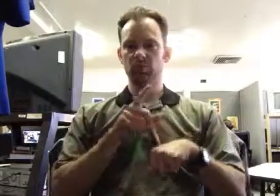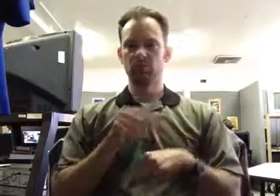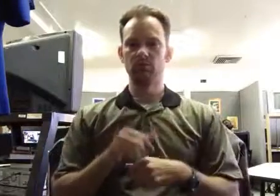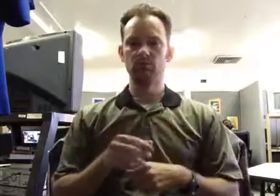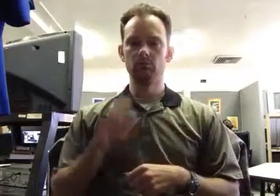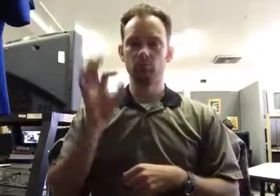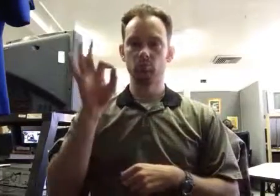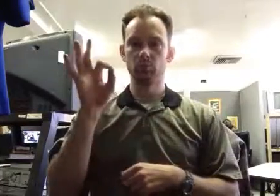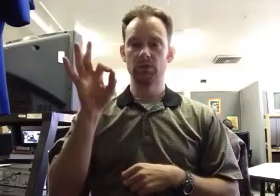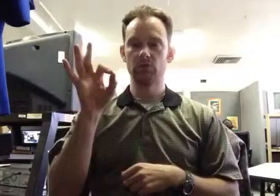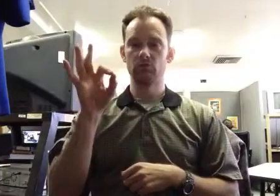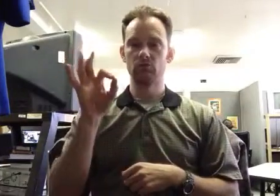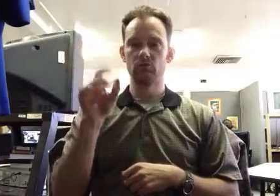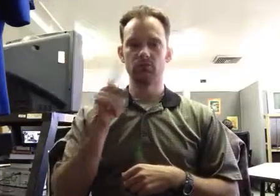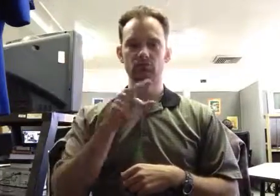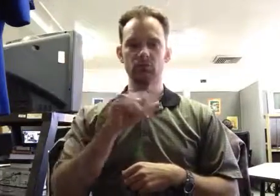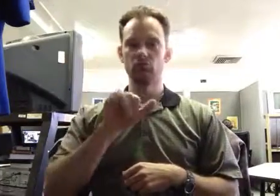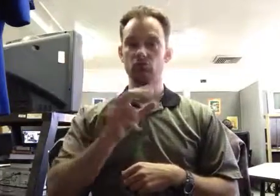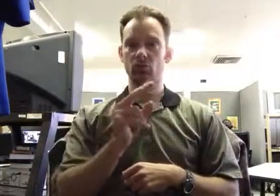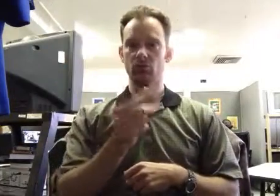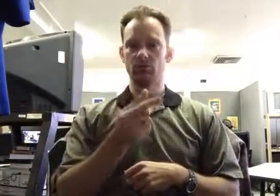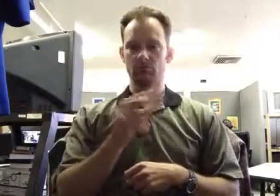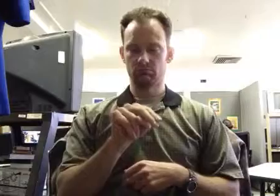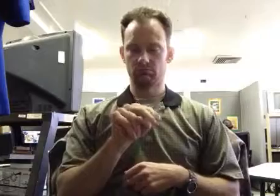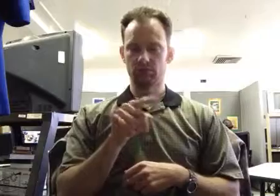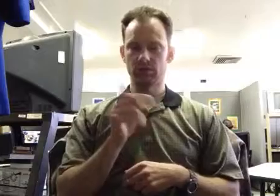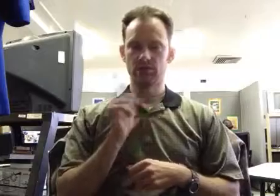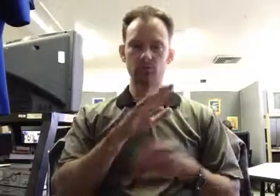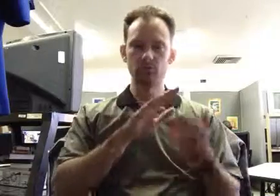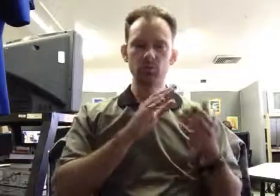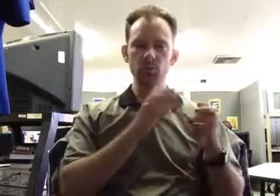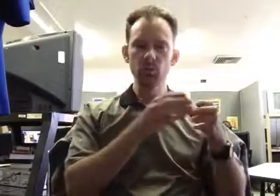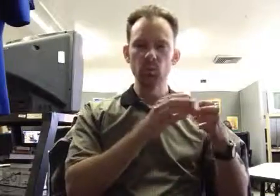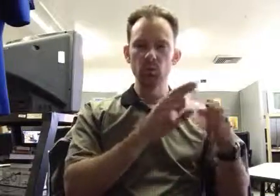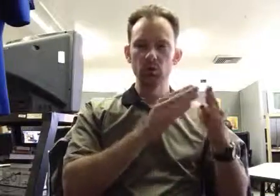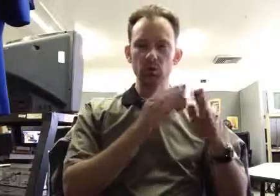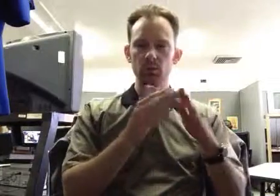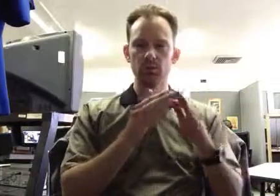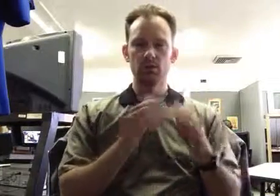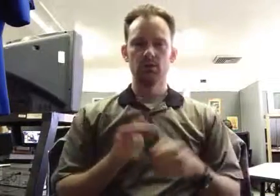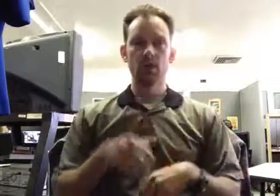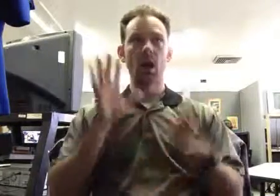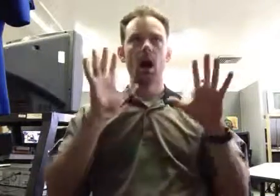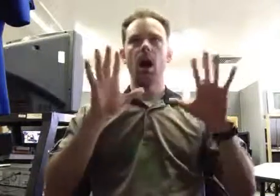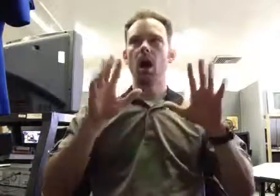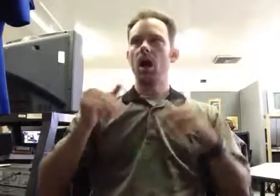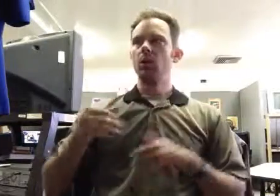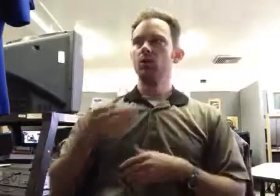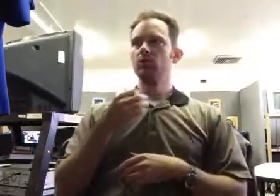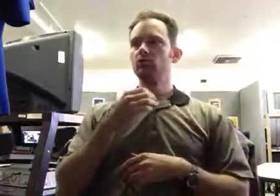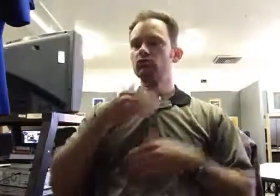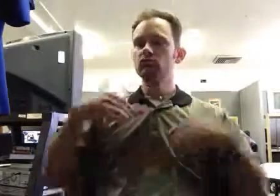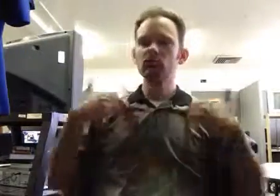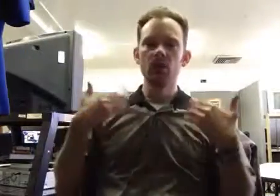of John. It was a small community, and they were thrilled to have a young priest with new